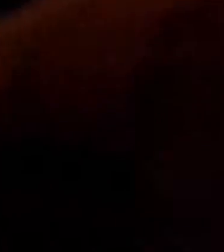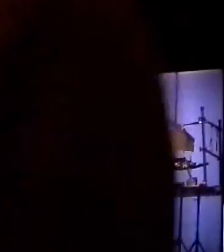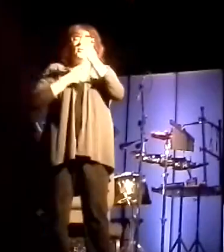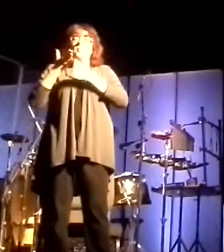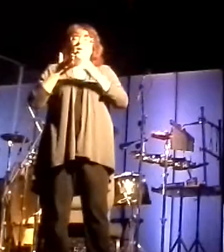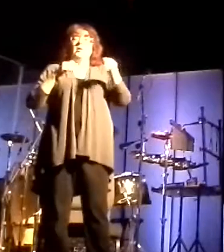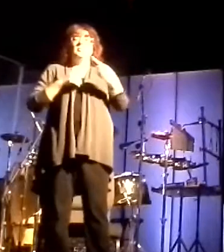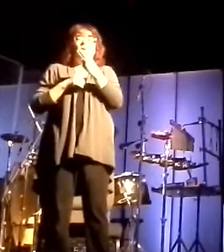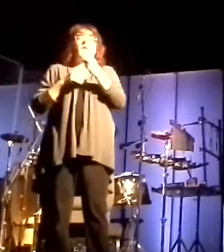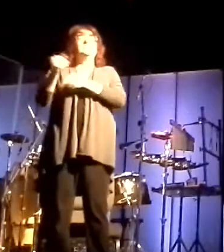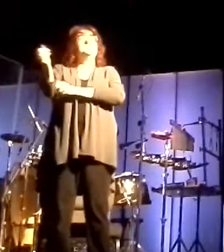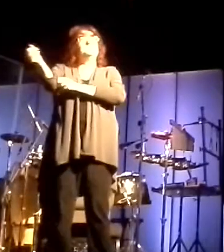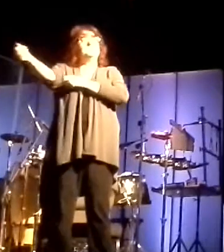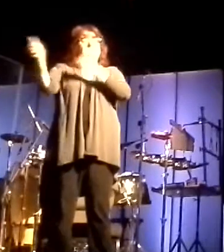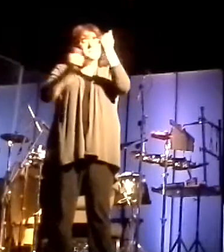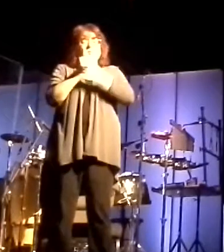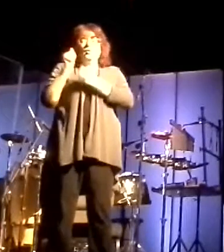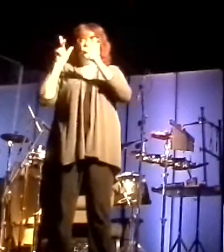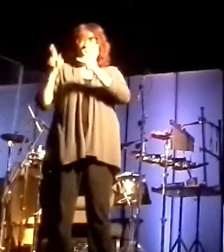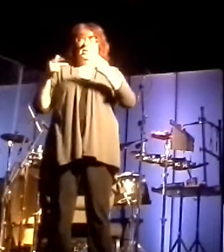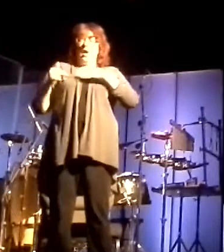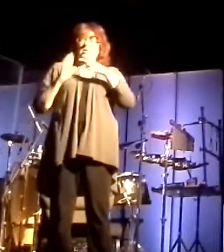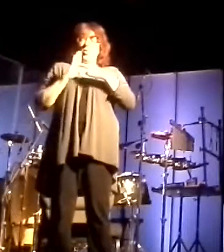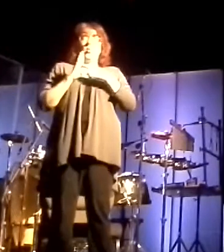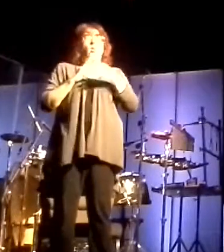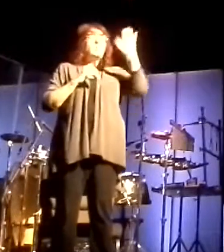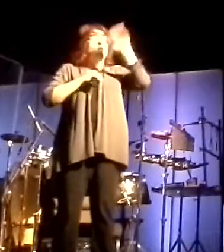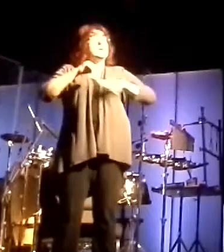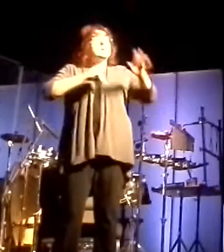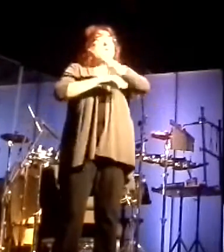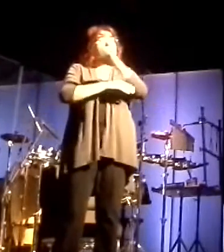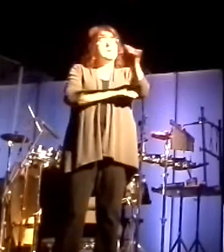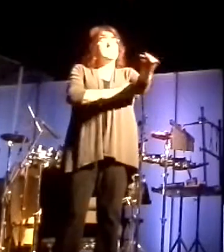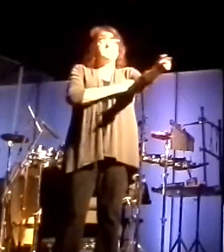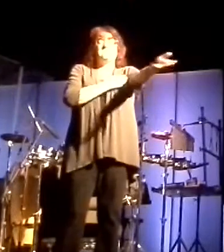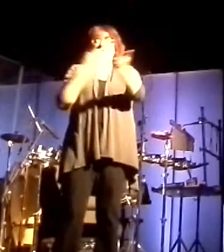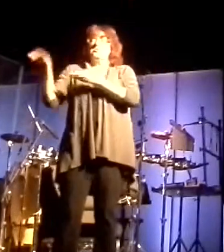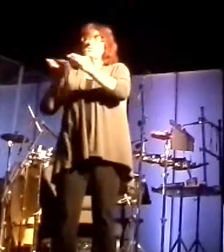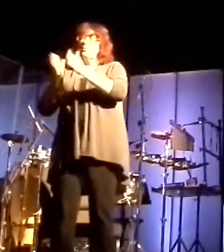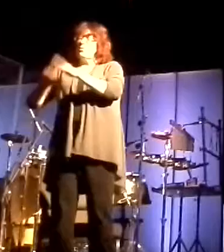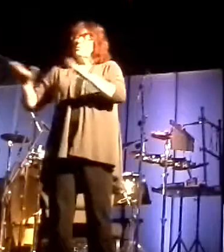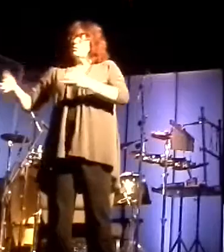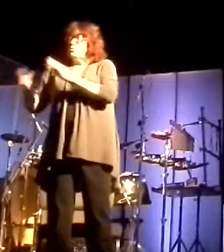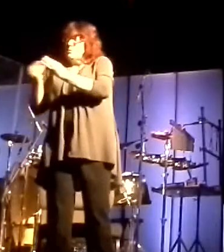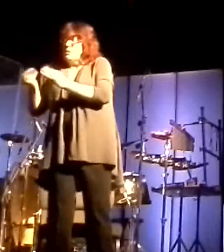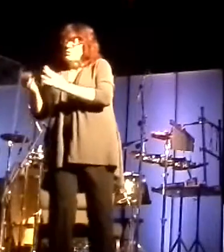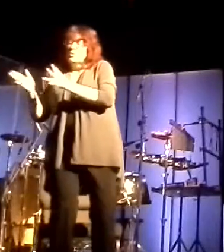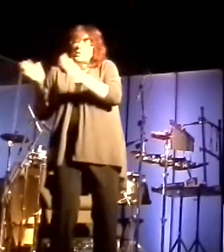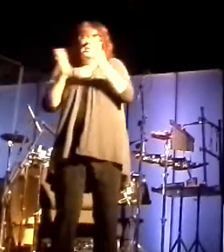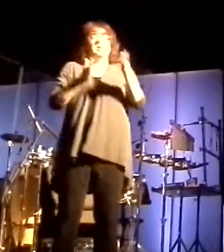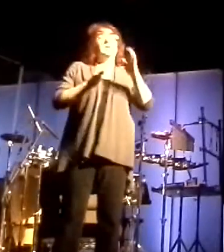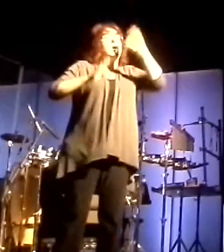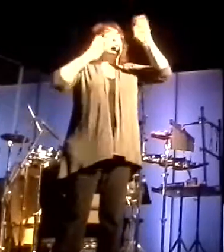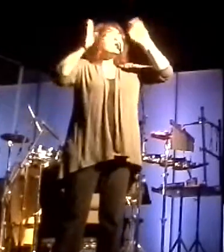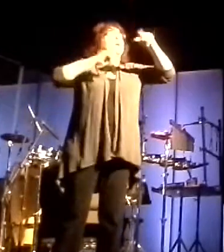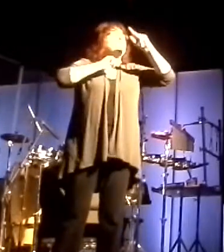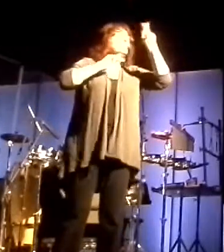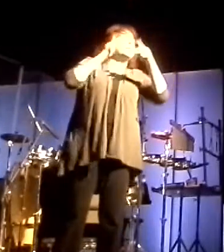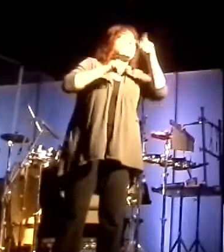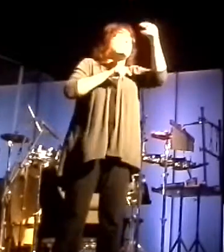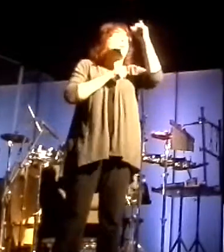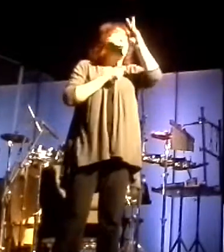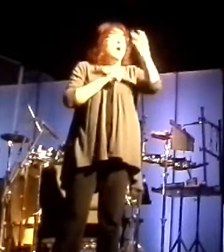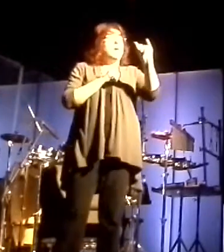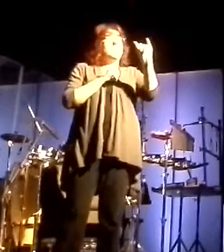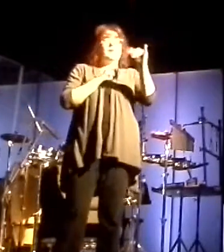part of Pure Heart. Every one of us has a role in His kingdom, from serving in our children's ministry and greeting people in the